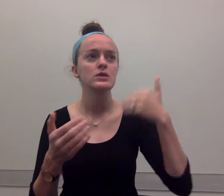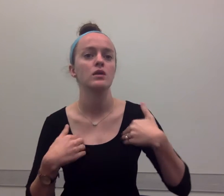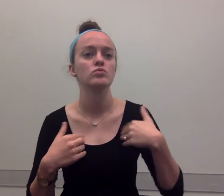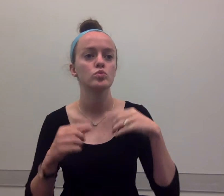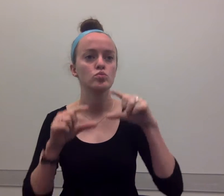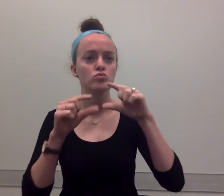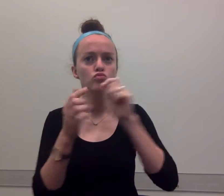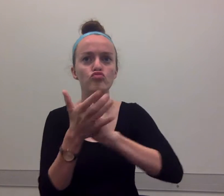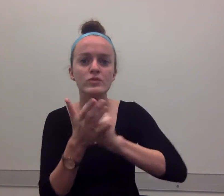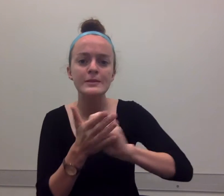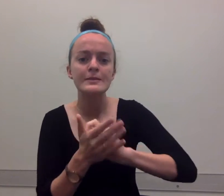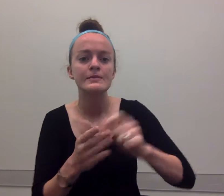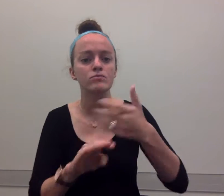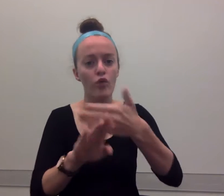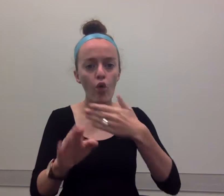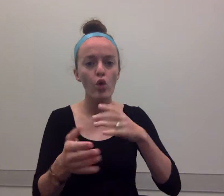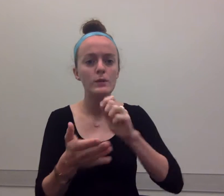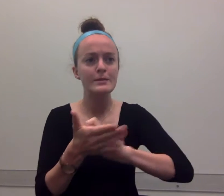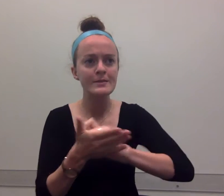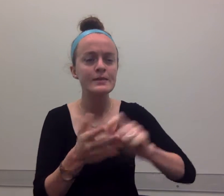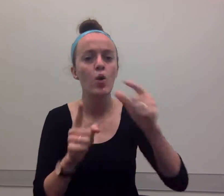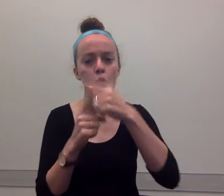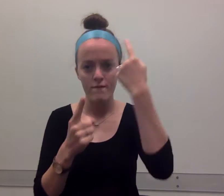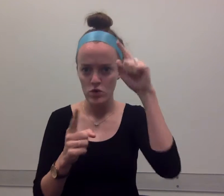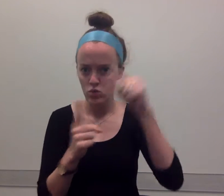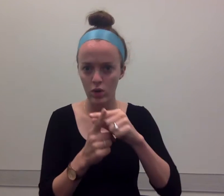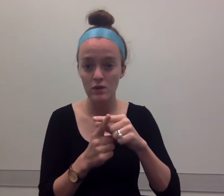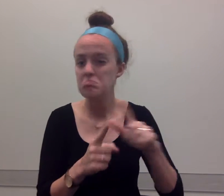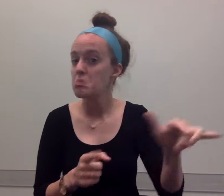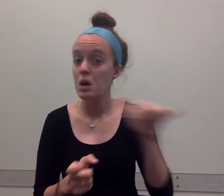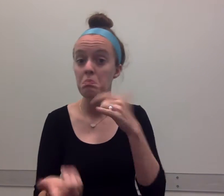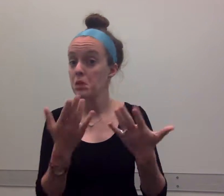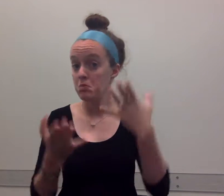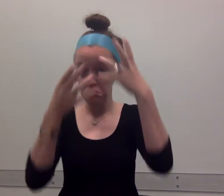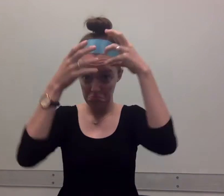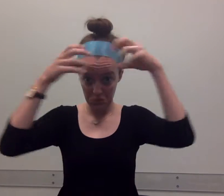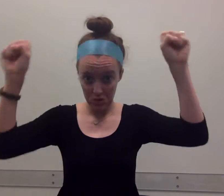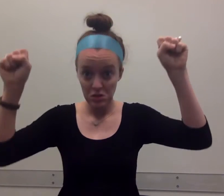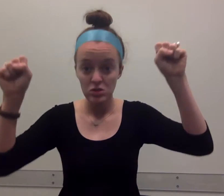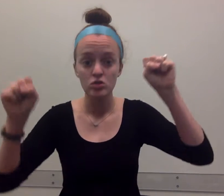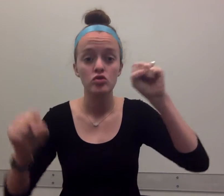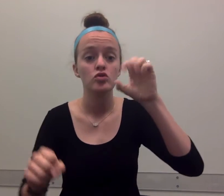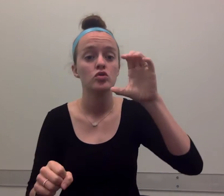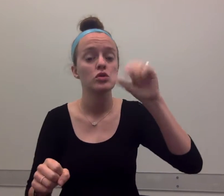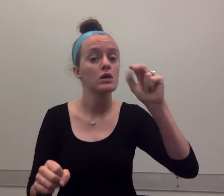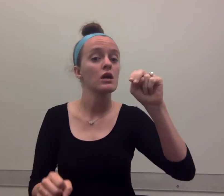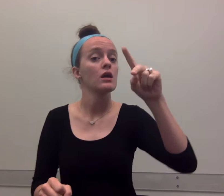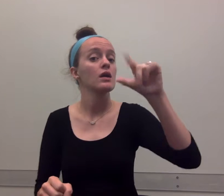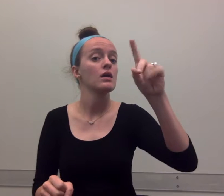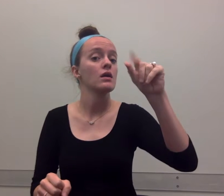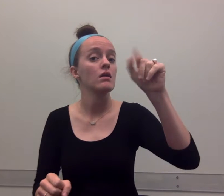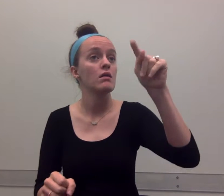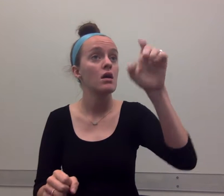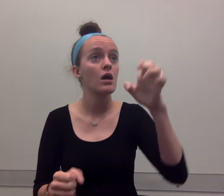see this a lot from our presidential candidates who are running this time during the year for the upcoming presidential